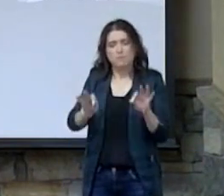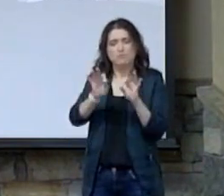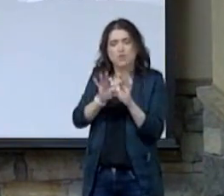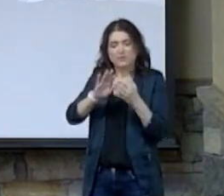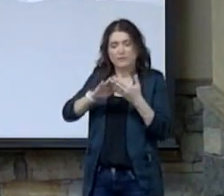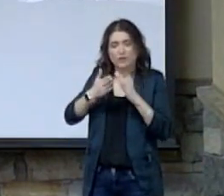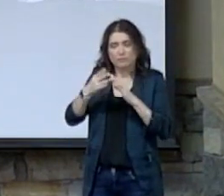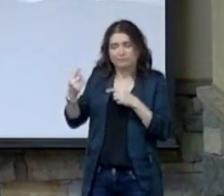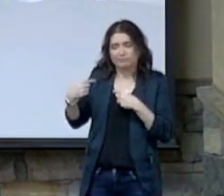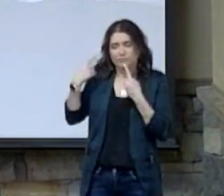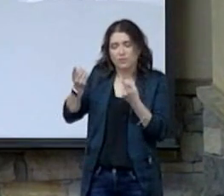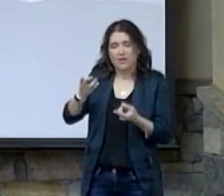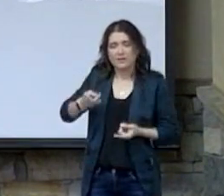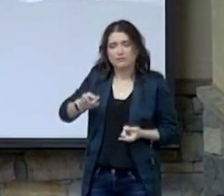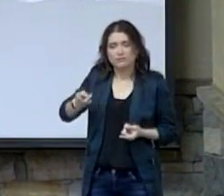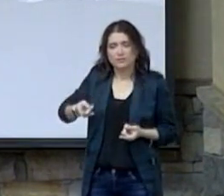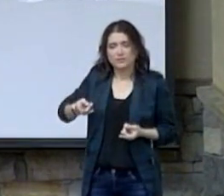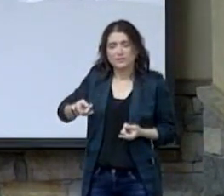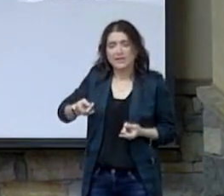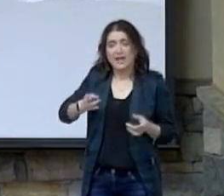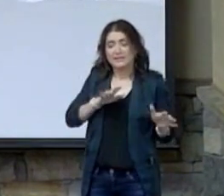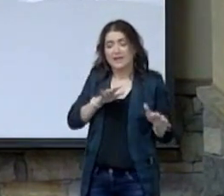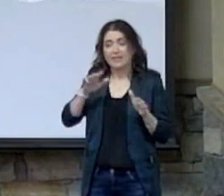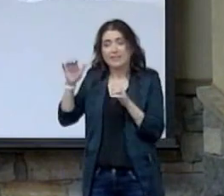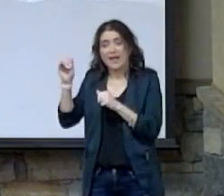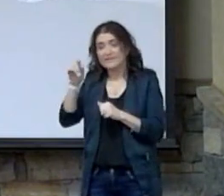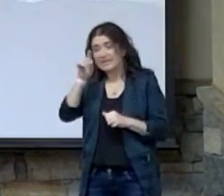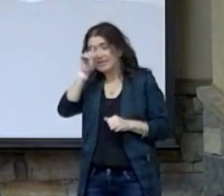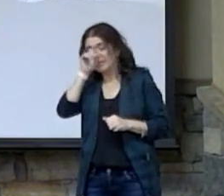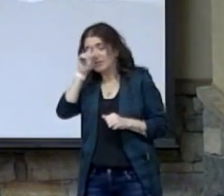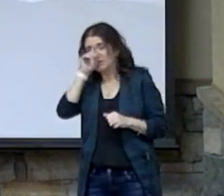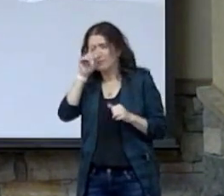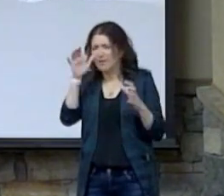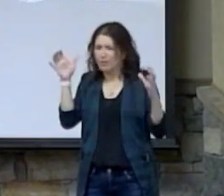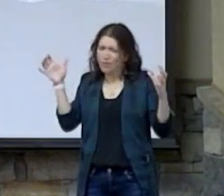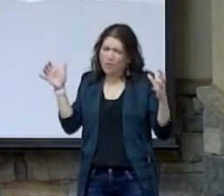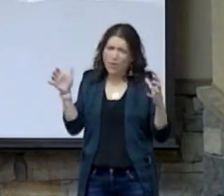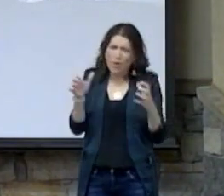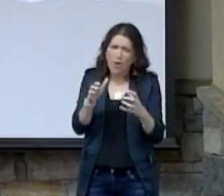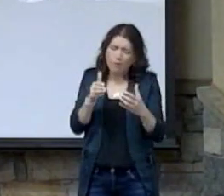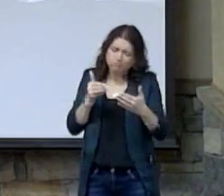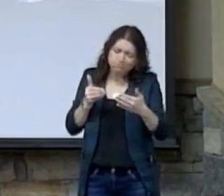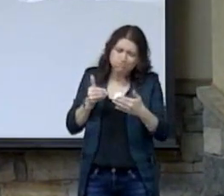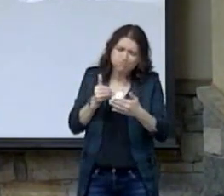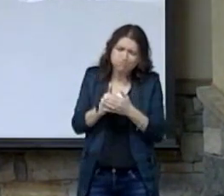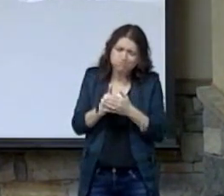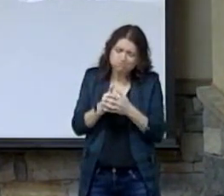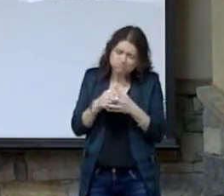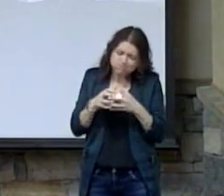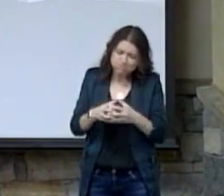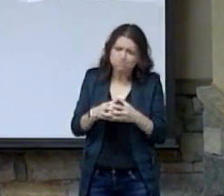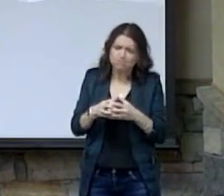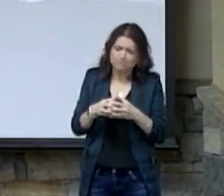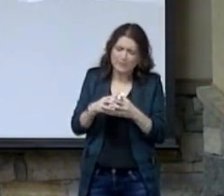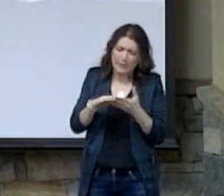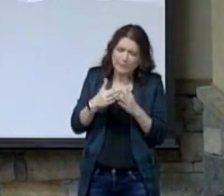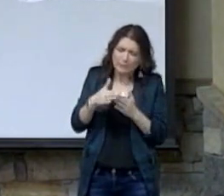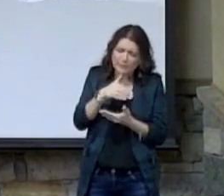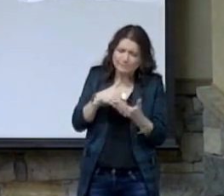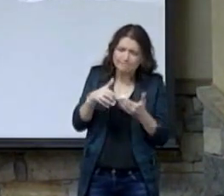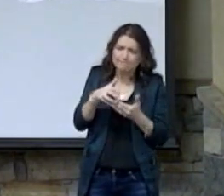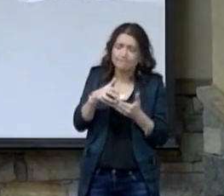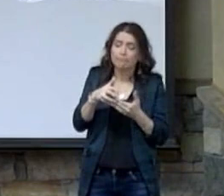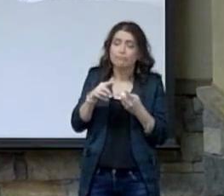throughout history. As they left Egypt, they were this close-knit group of community of people. As they entered